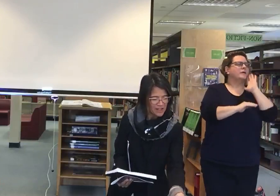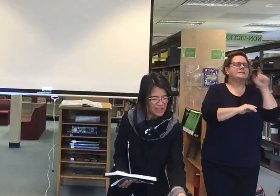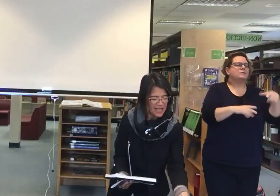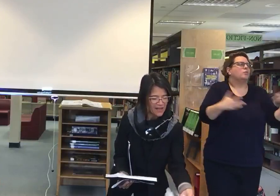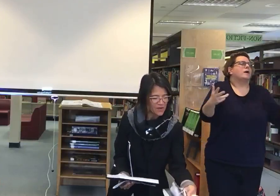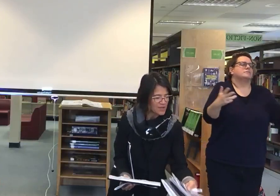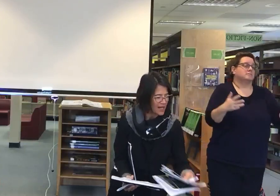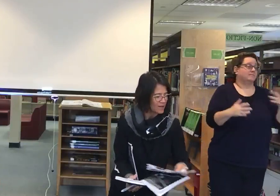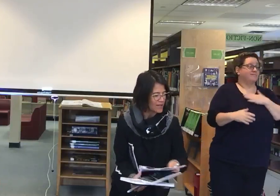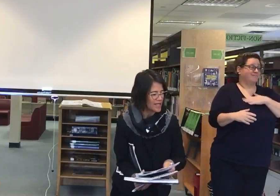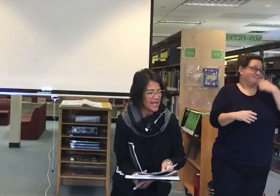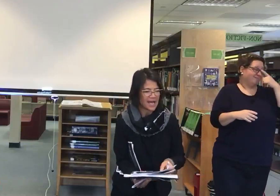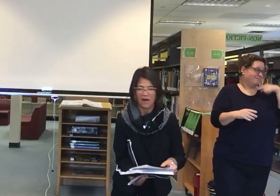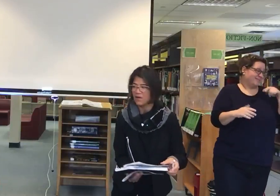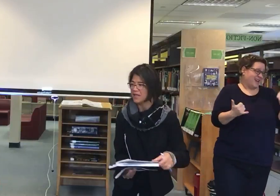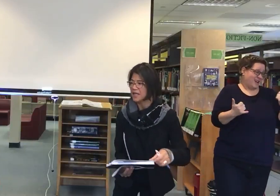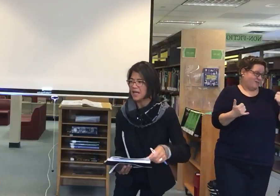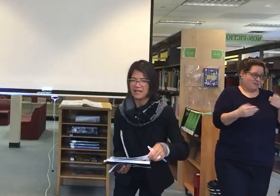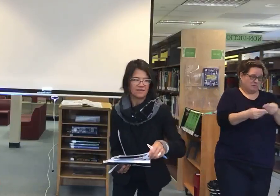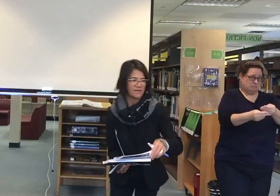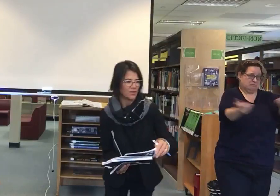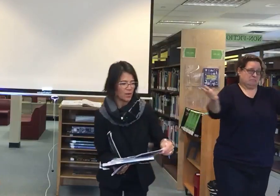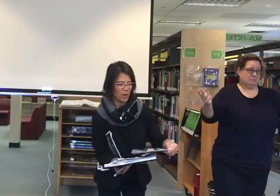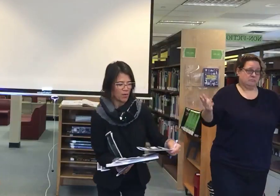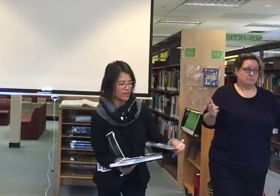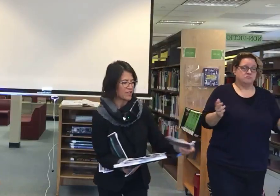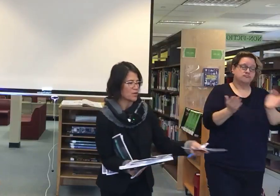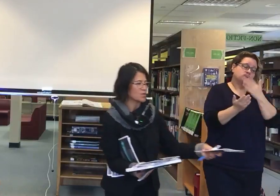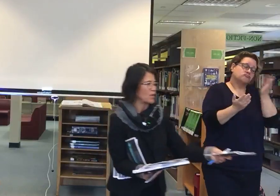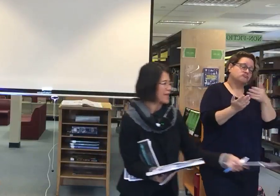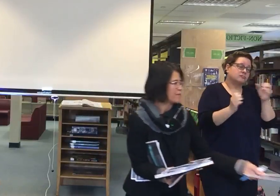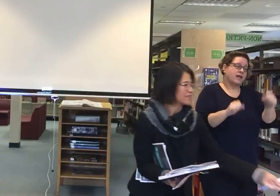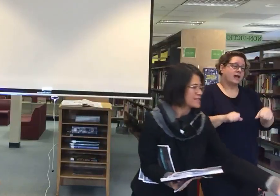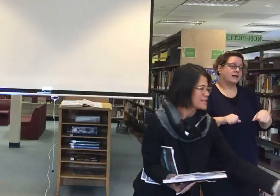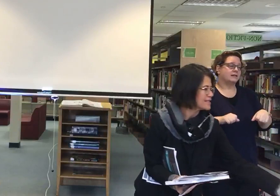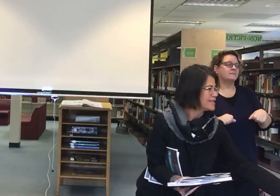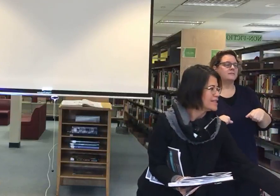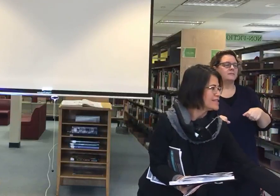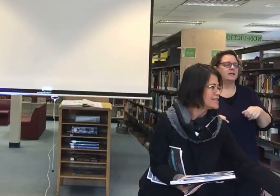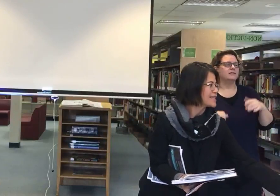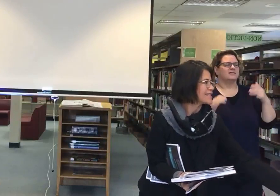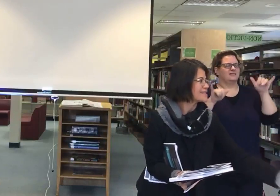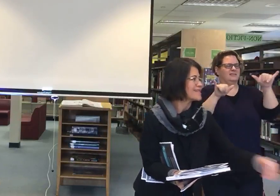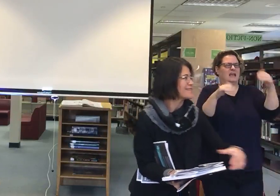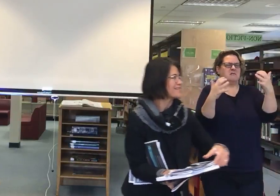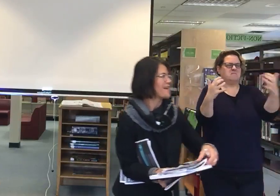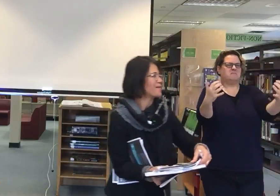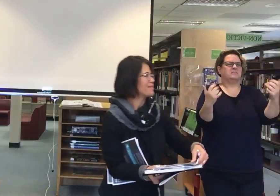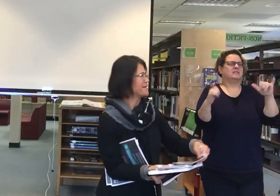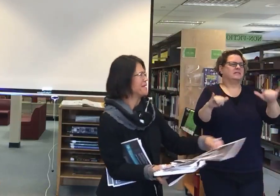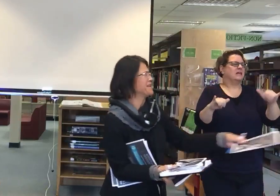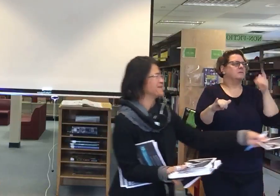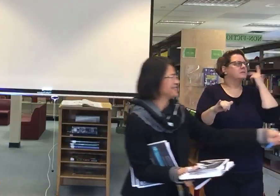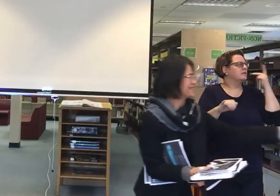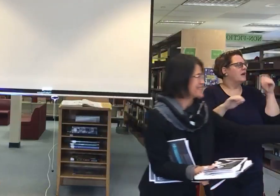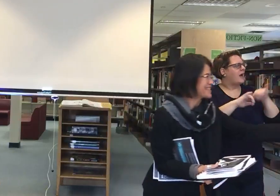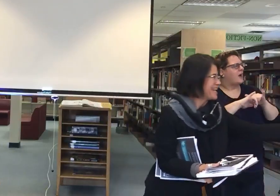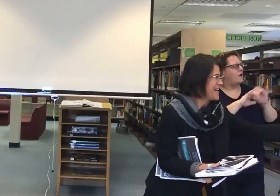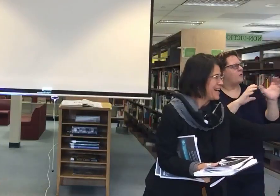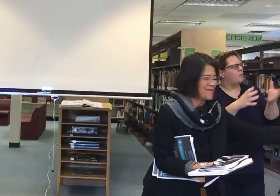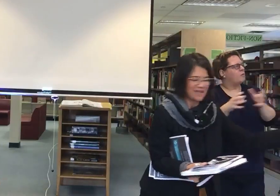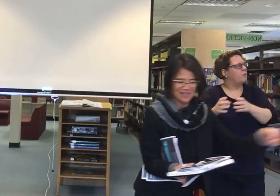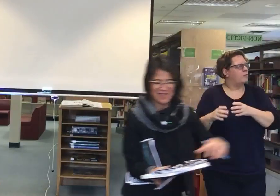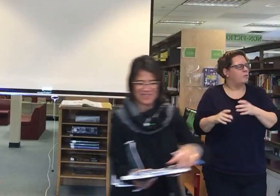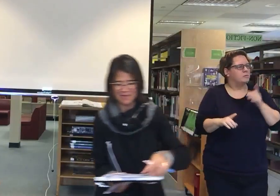Perhaps I could just hand those out now, and we won't move into the groups quite yet, but just to get a sense of how we might be able to do